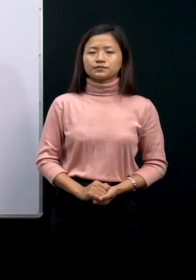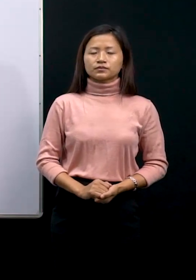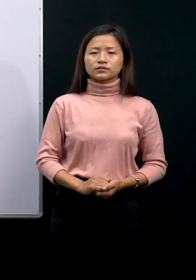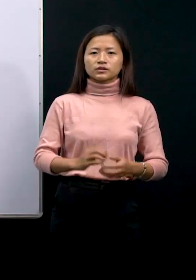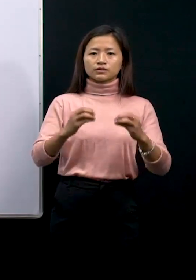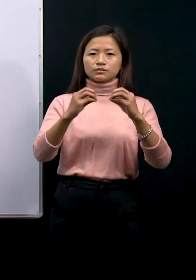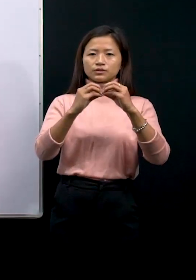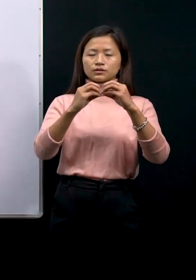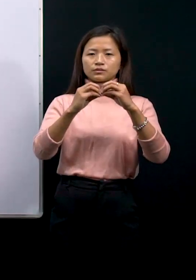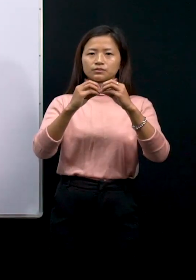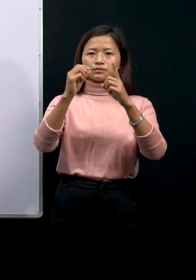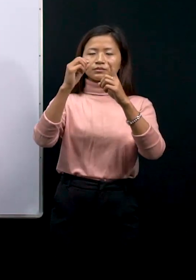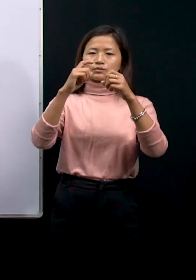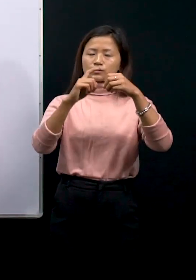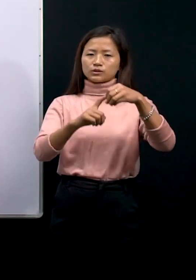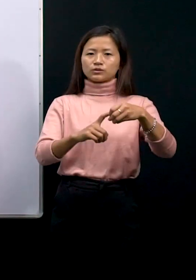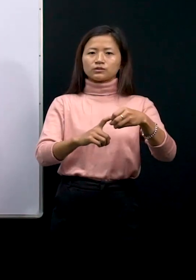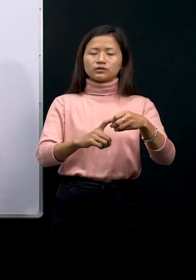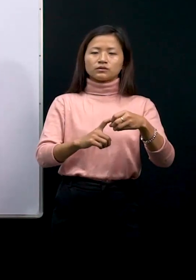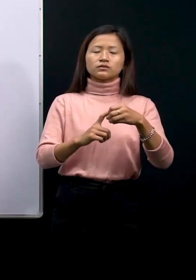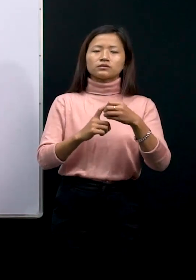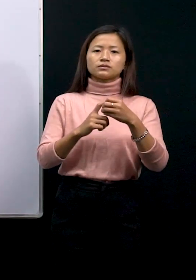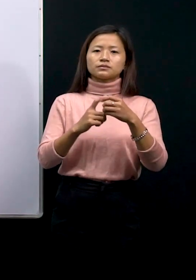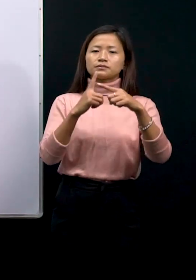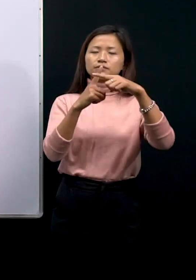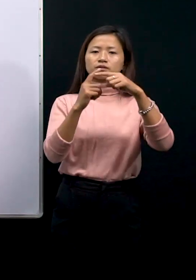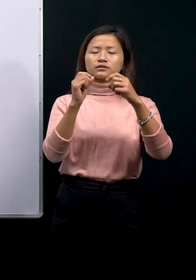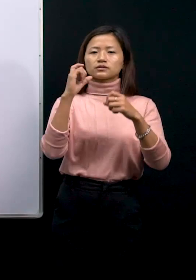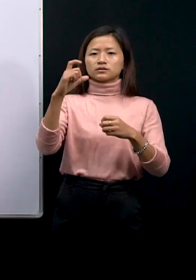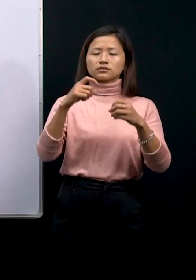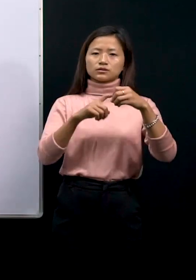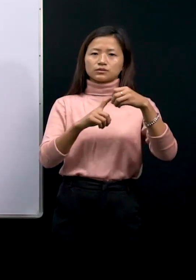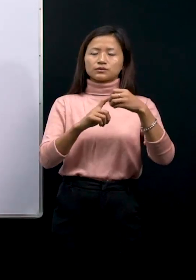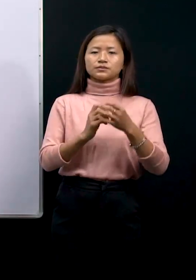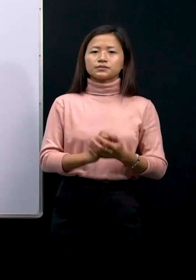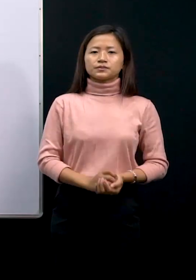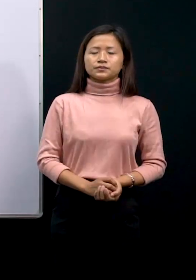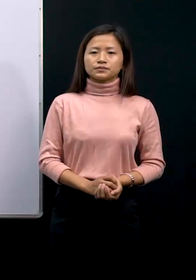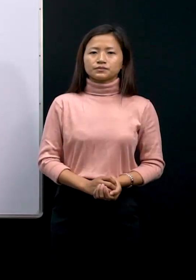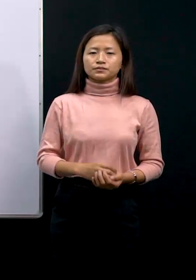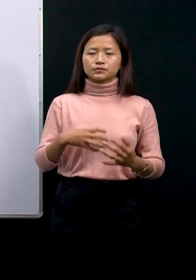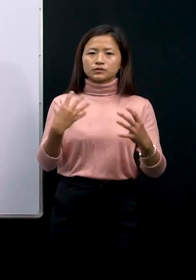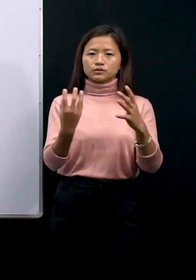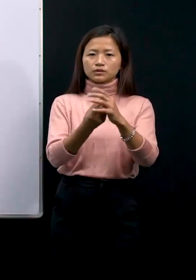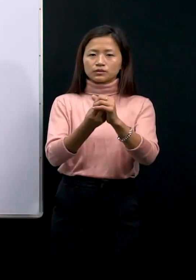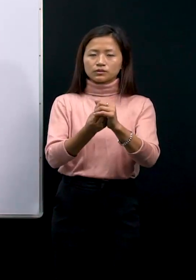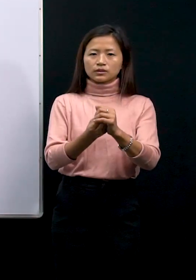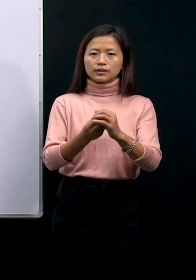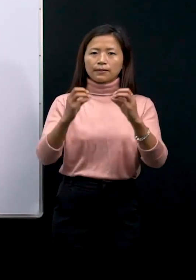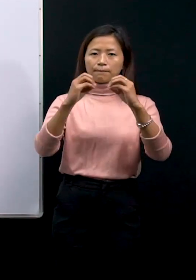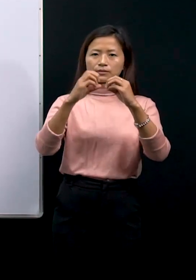BQ plus CQ. BQ plus CQ. BQ and CQ together, which one? Which one?